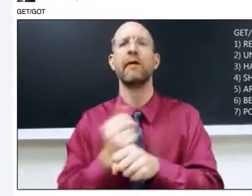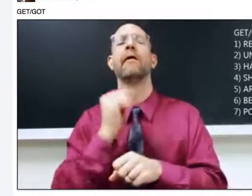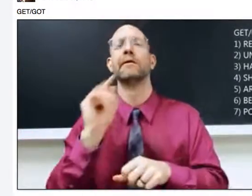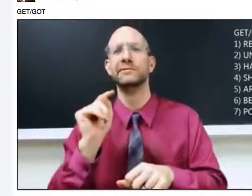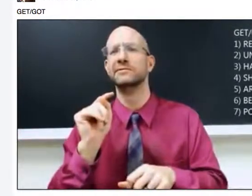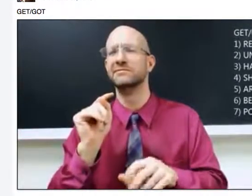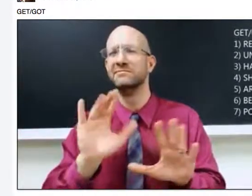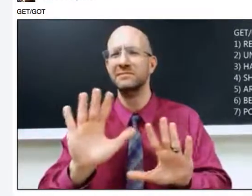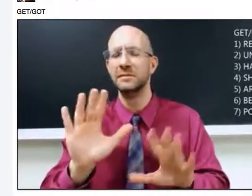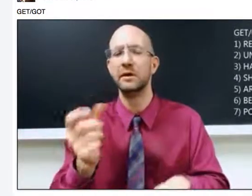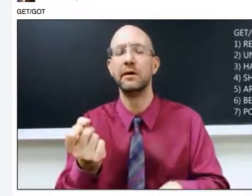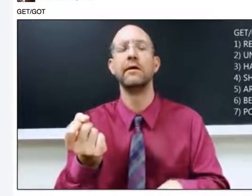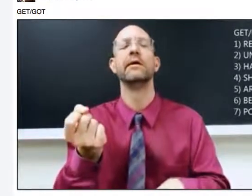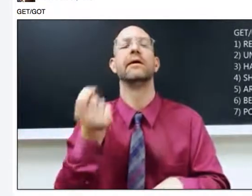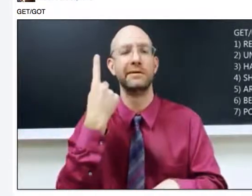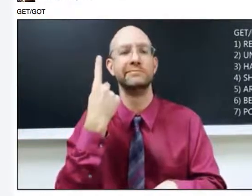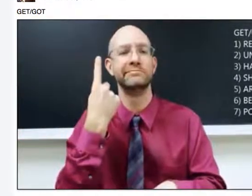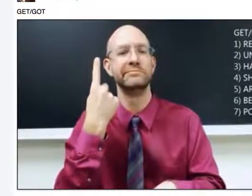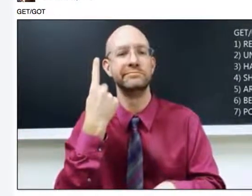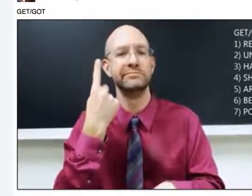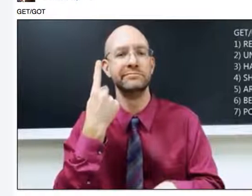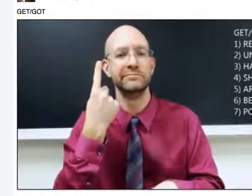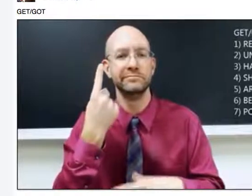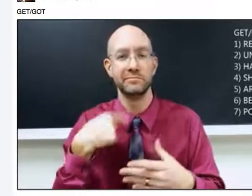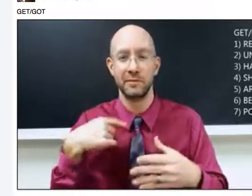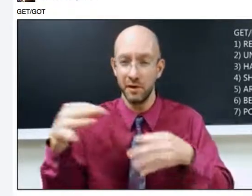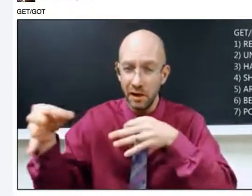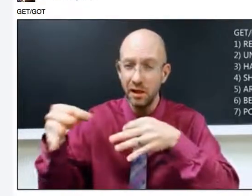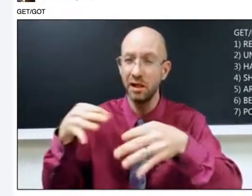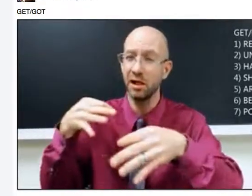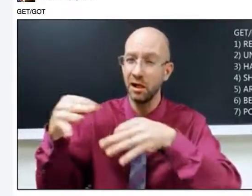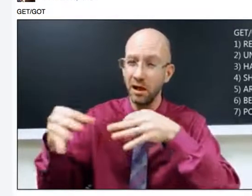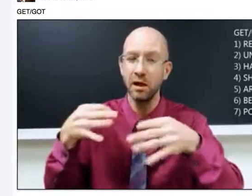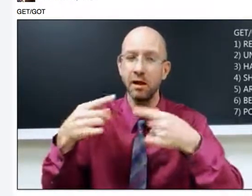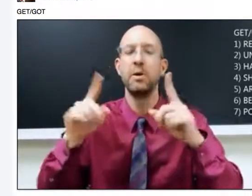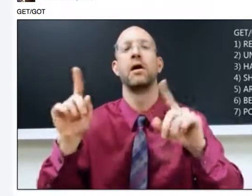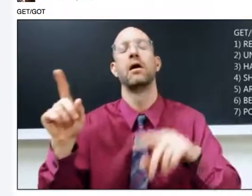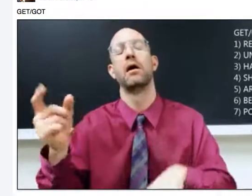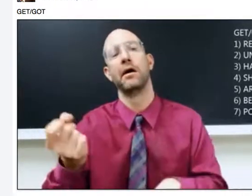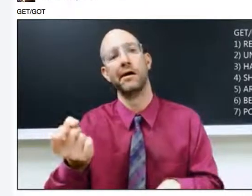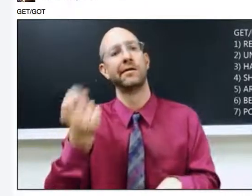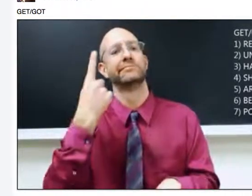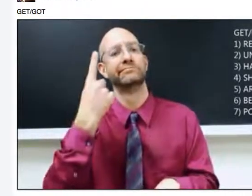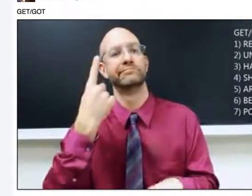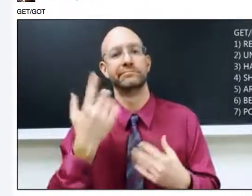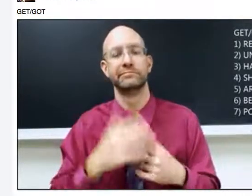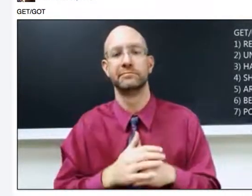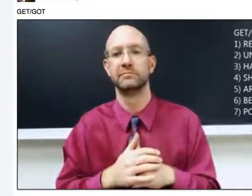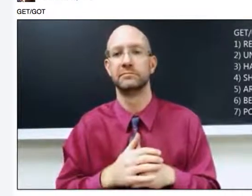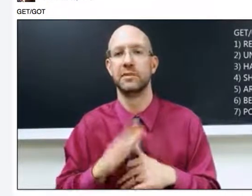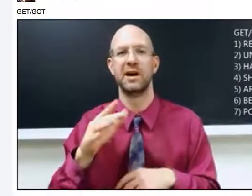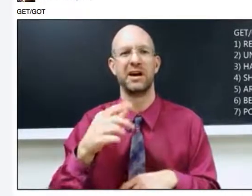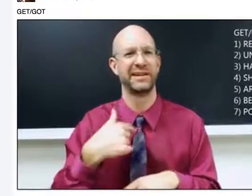at me and be like, no, I don't got it. So understand can be a different form of one.